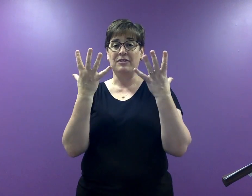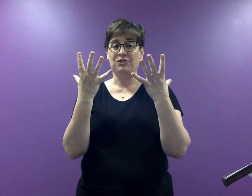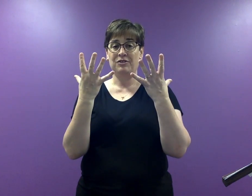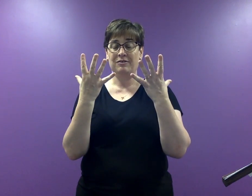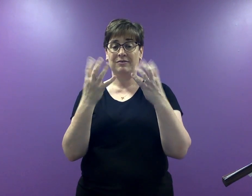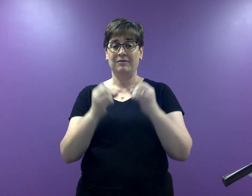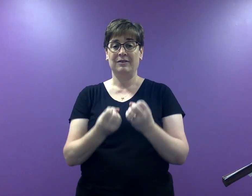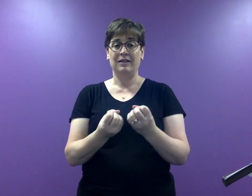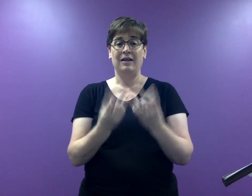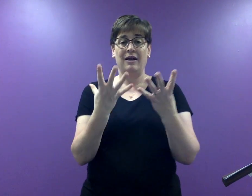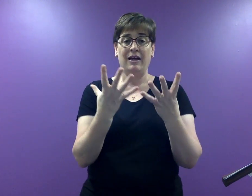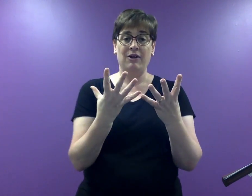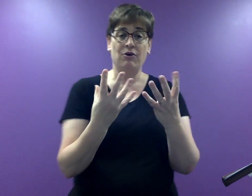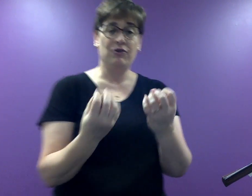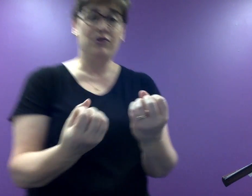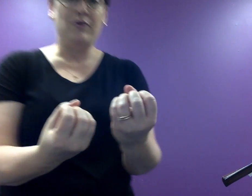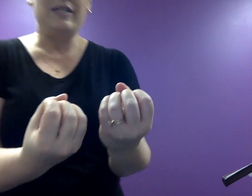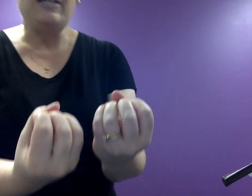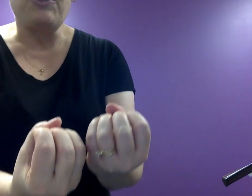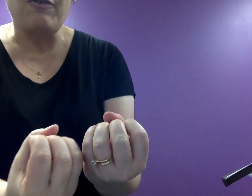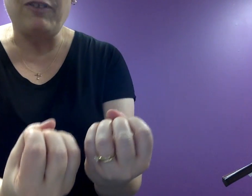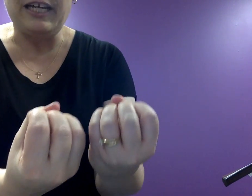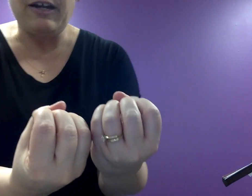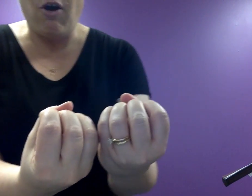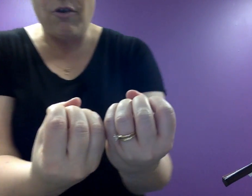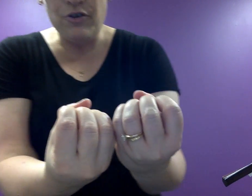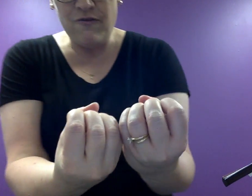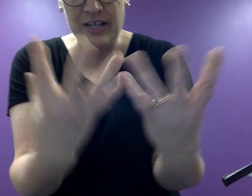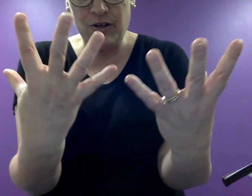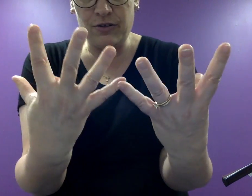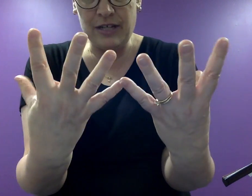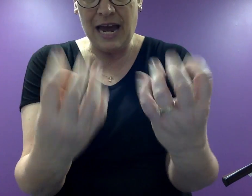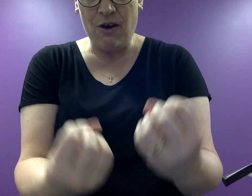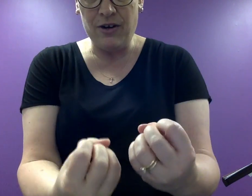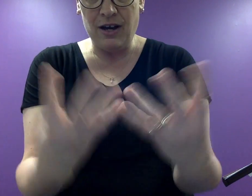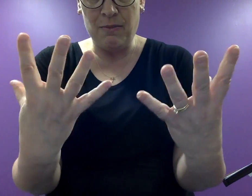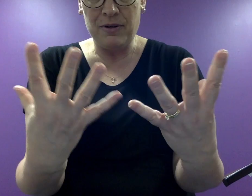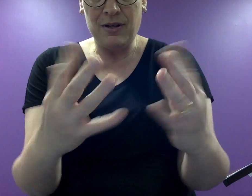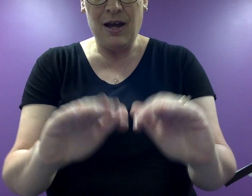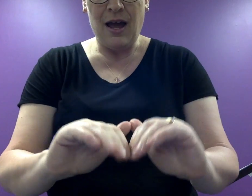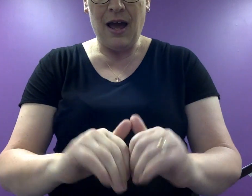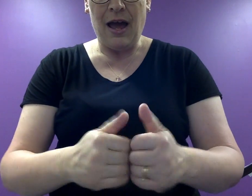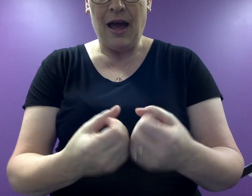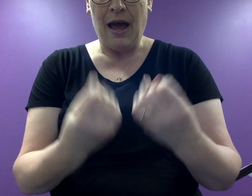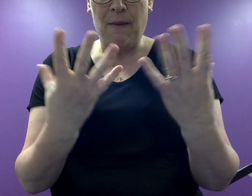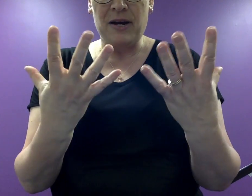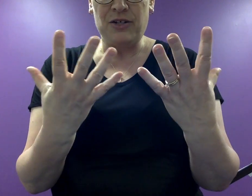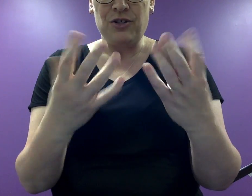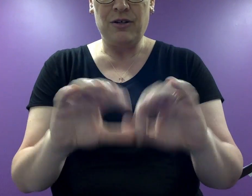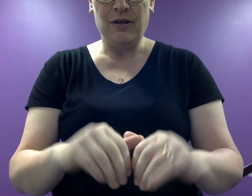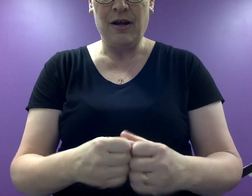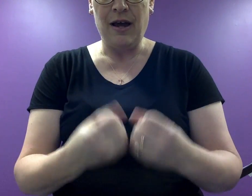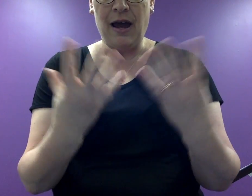much. And all you're doing is you're flicking all your fingers out and up. How much? How